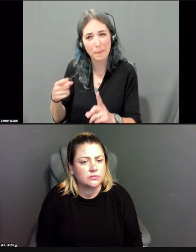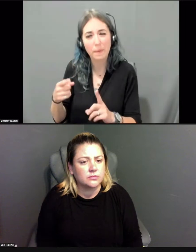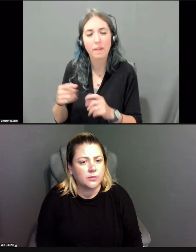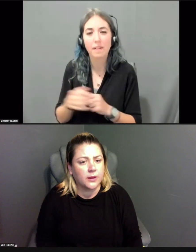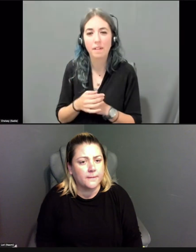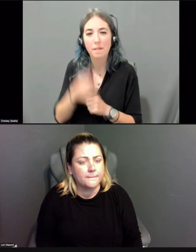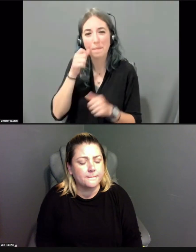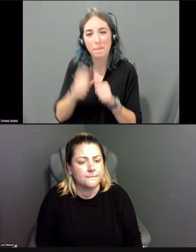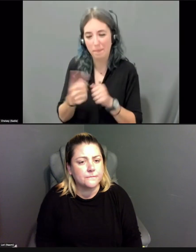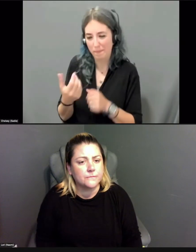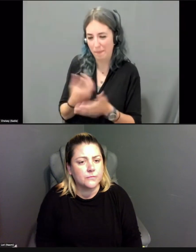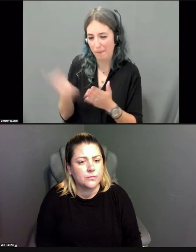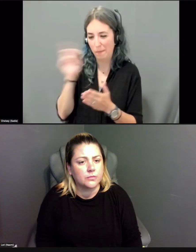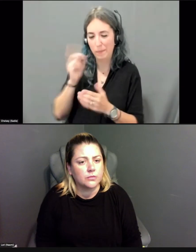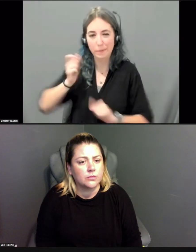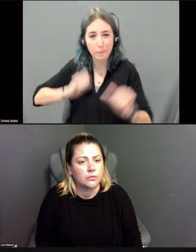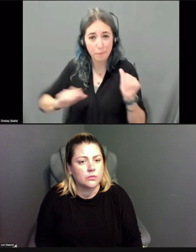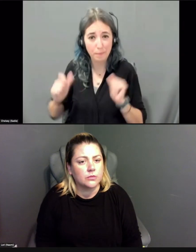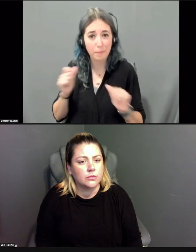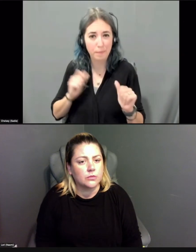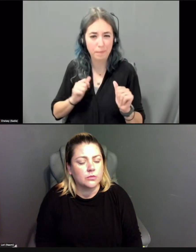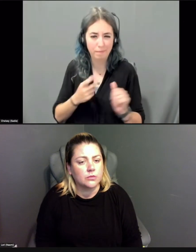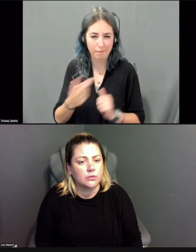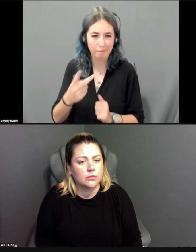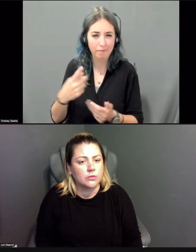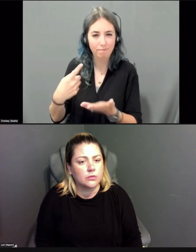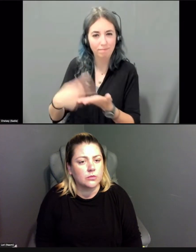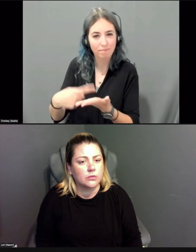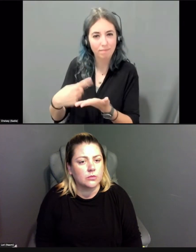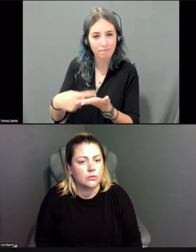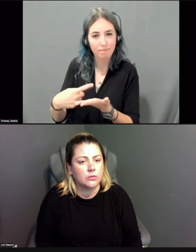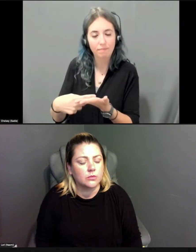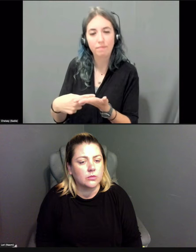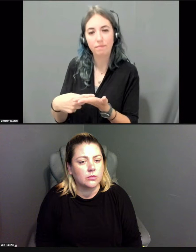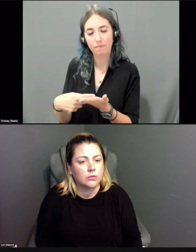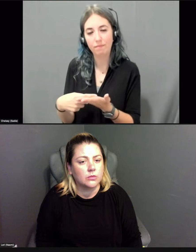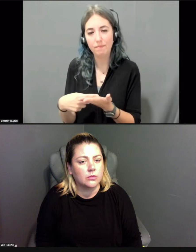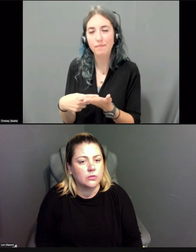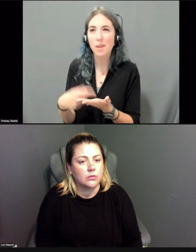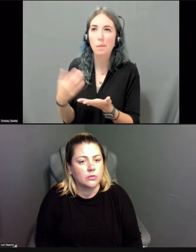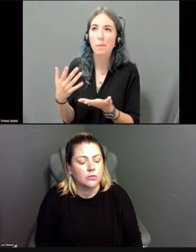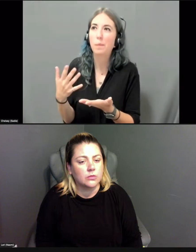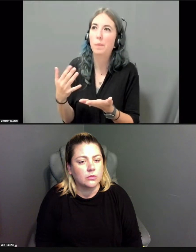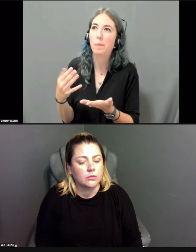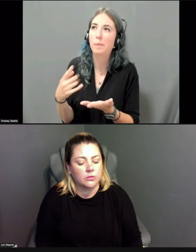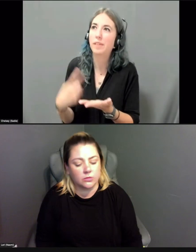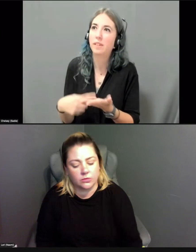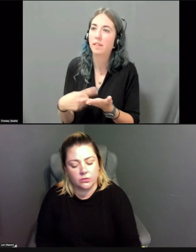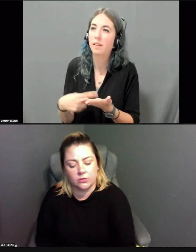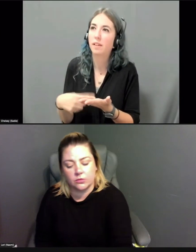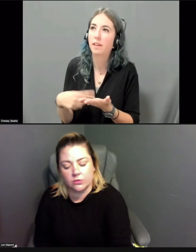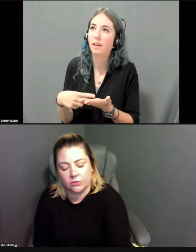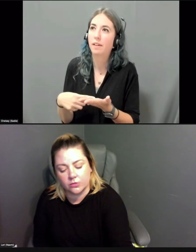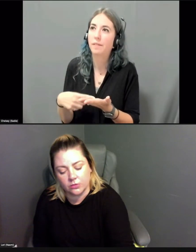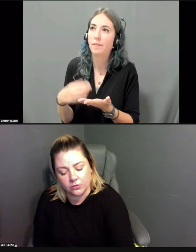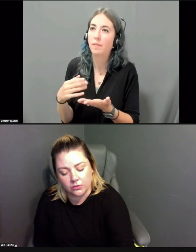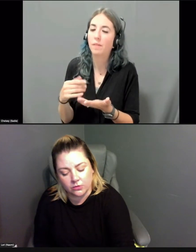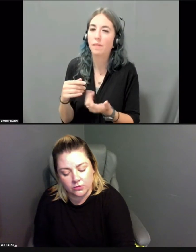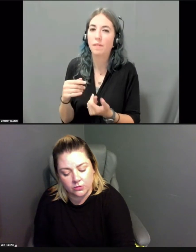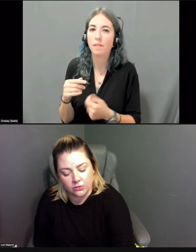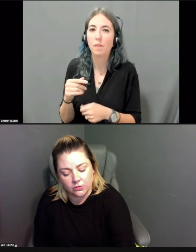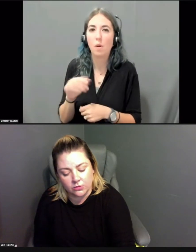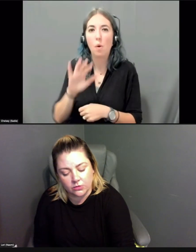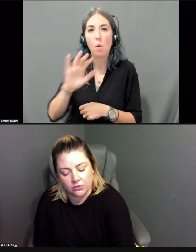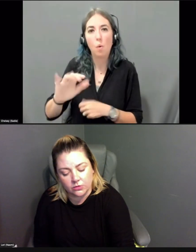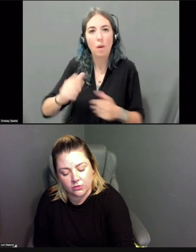week's episode about what we talked a little bit about what has changed in your life as